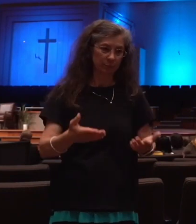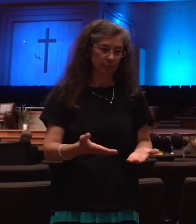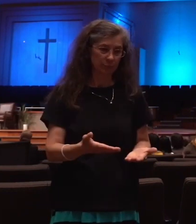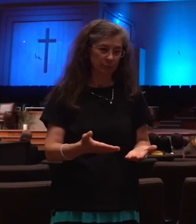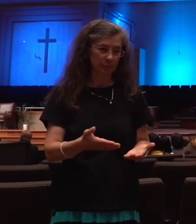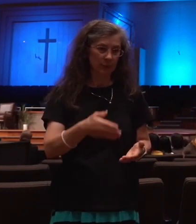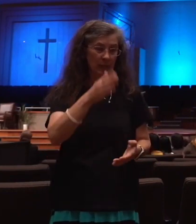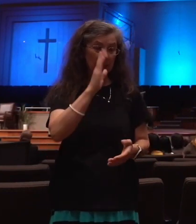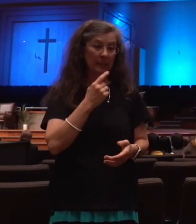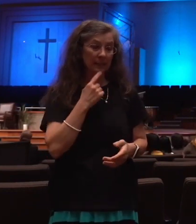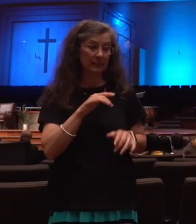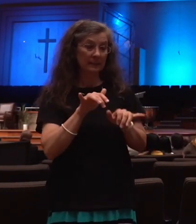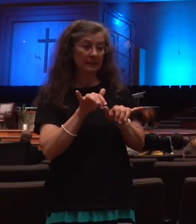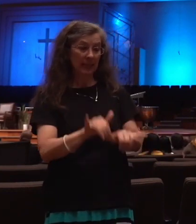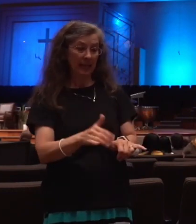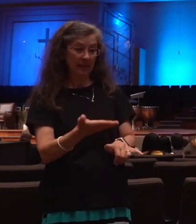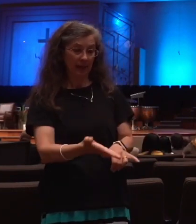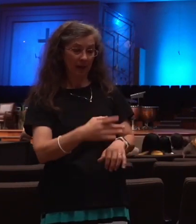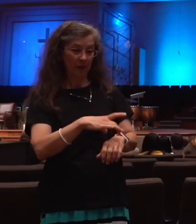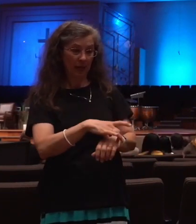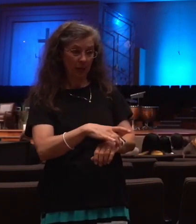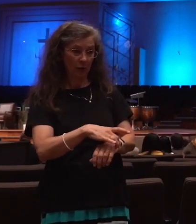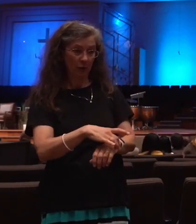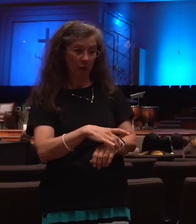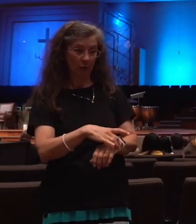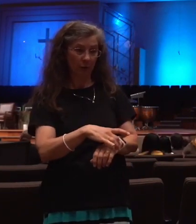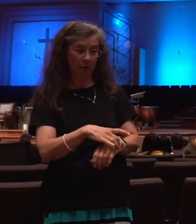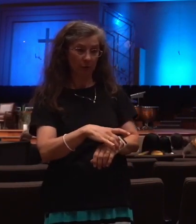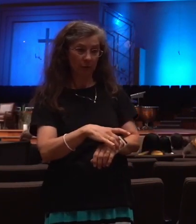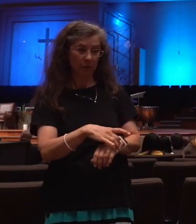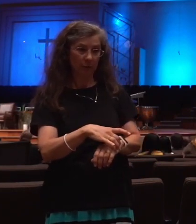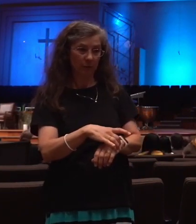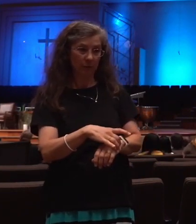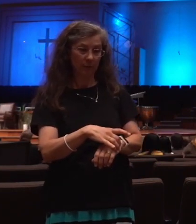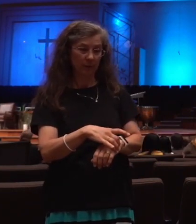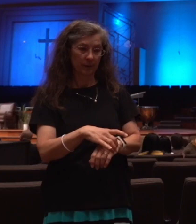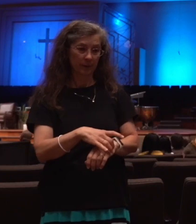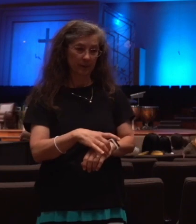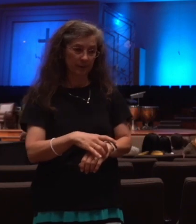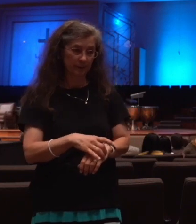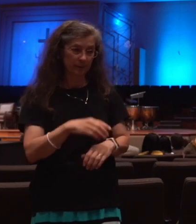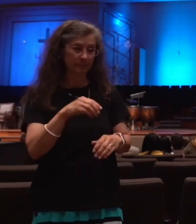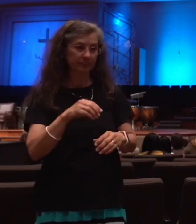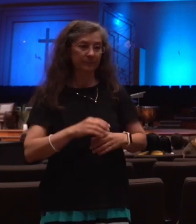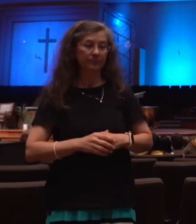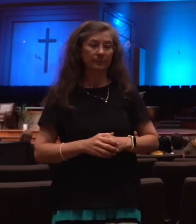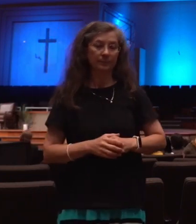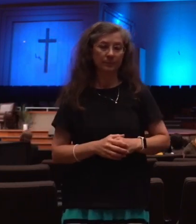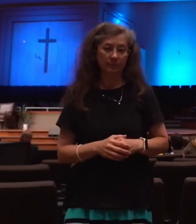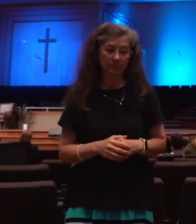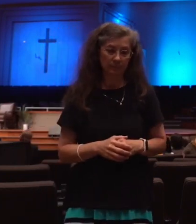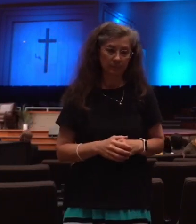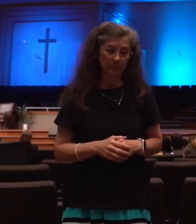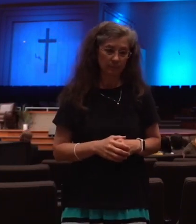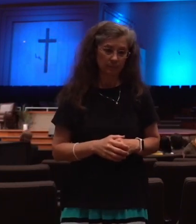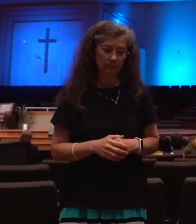the earth. He's going to possess the body of the Antichrist. And, um,